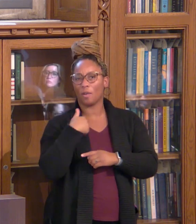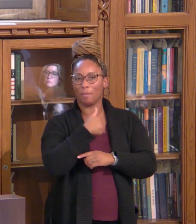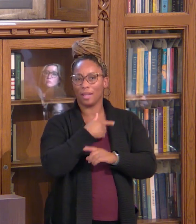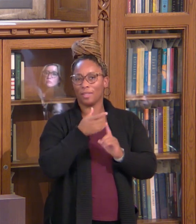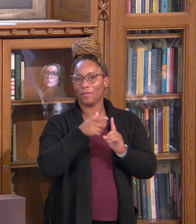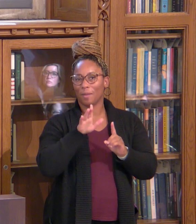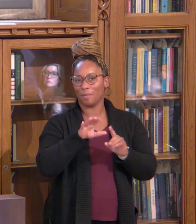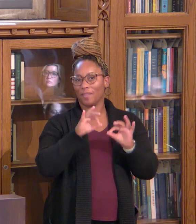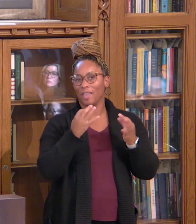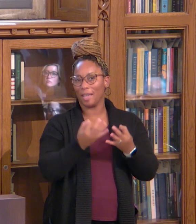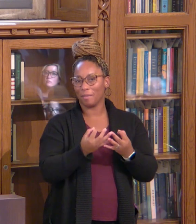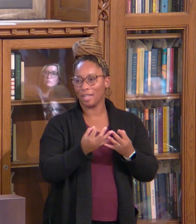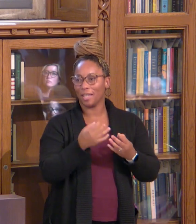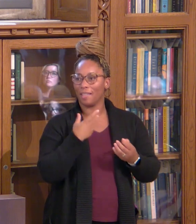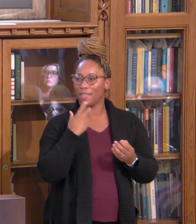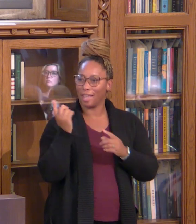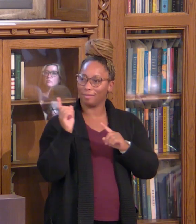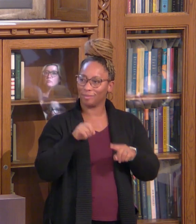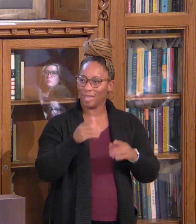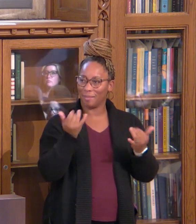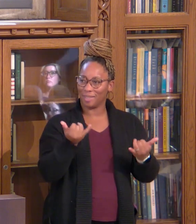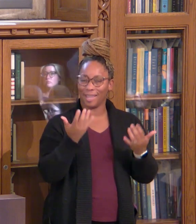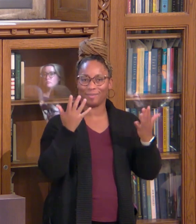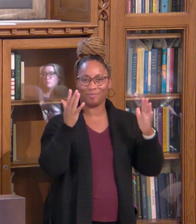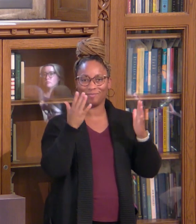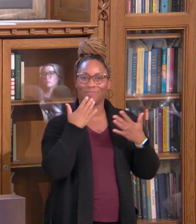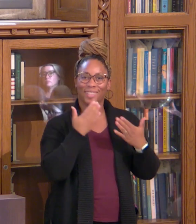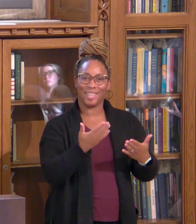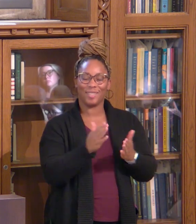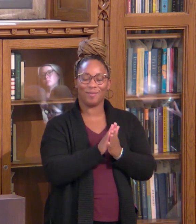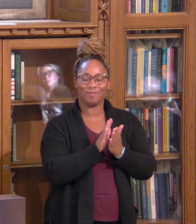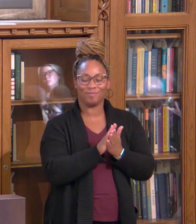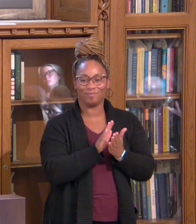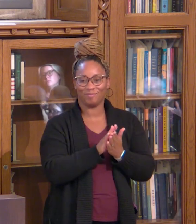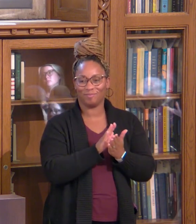Franklin family who are in attendance today thank you so